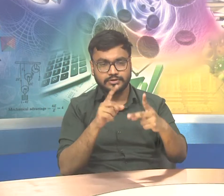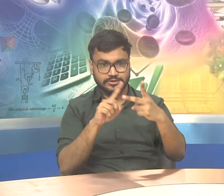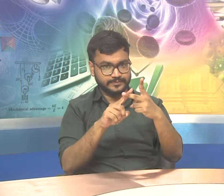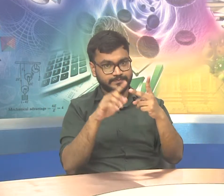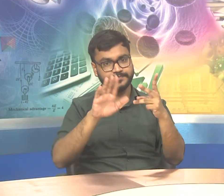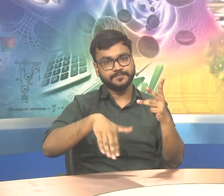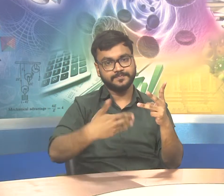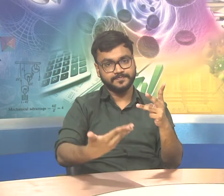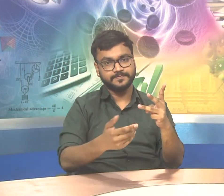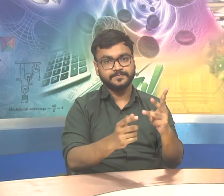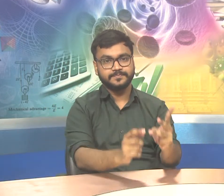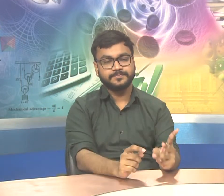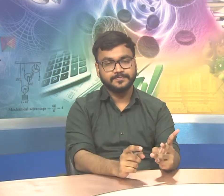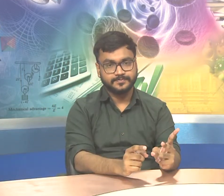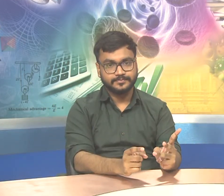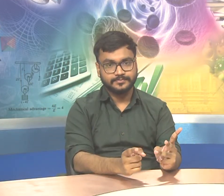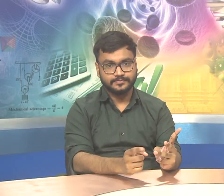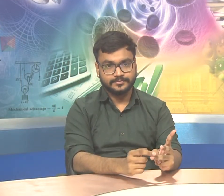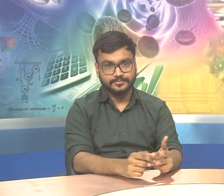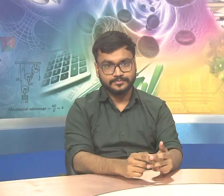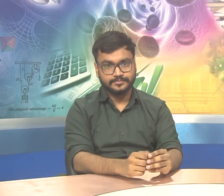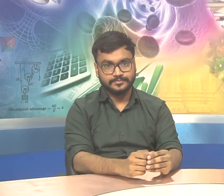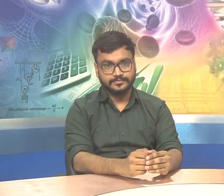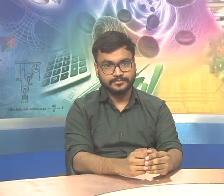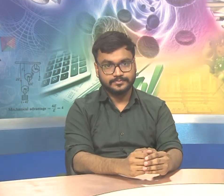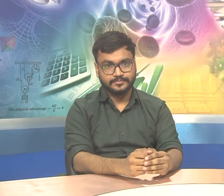body are in opposite directions.